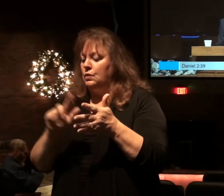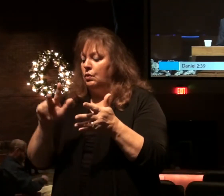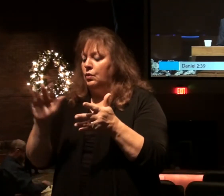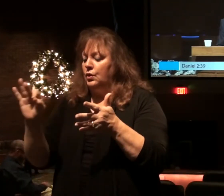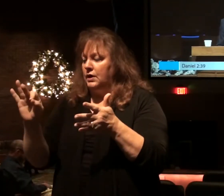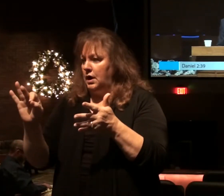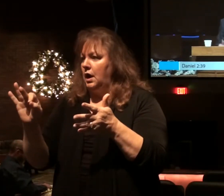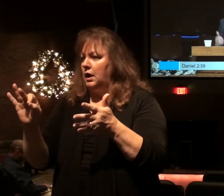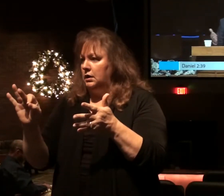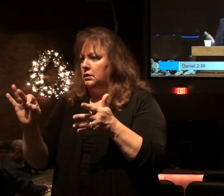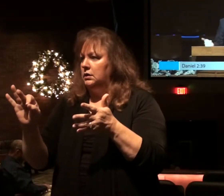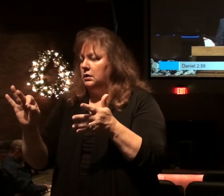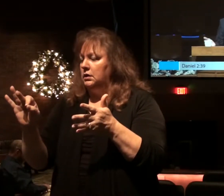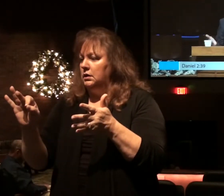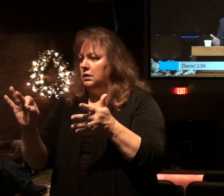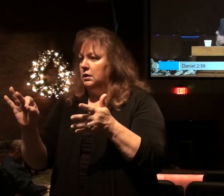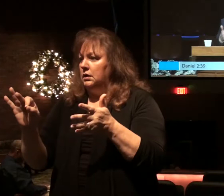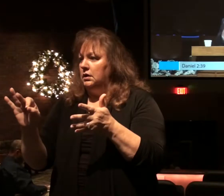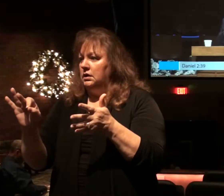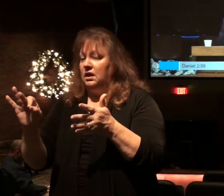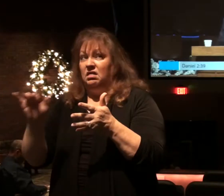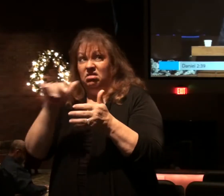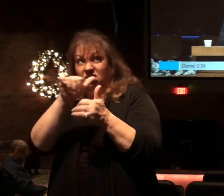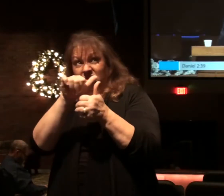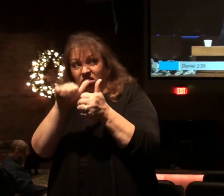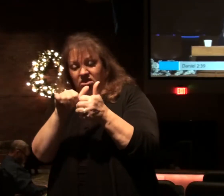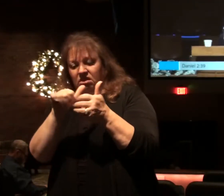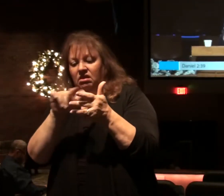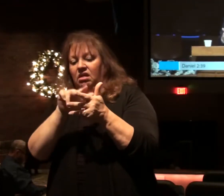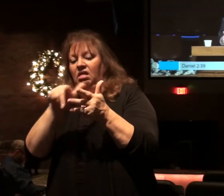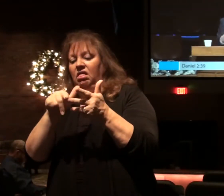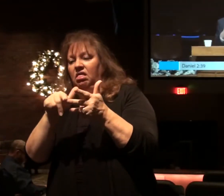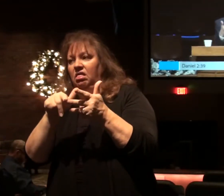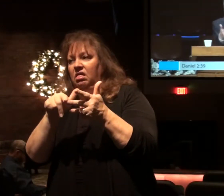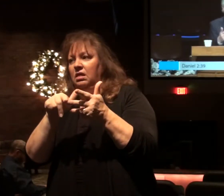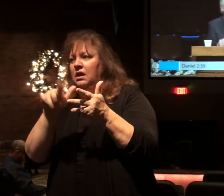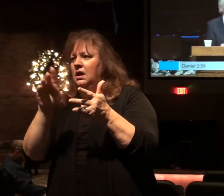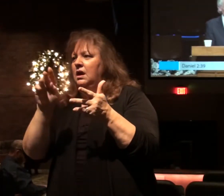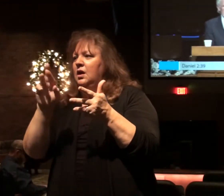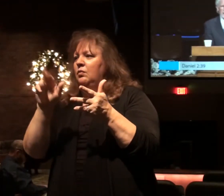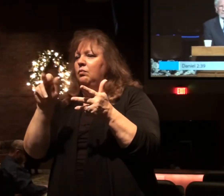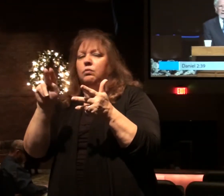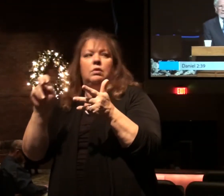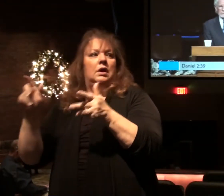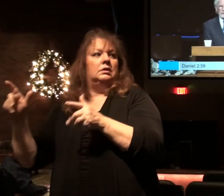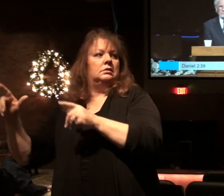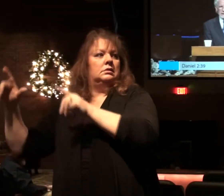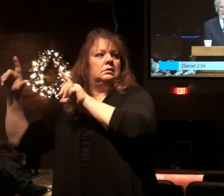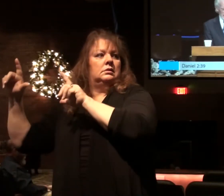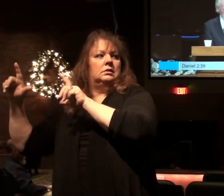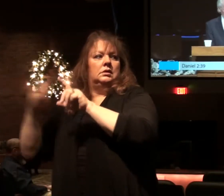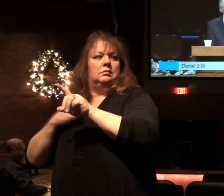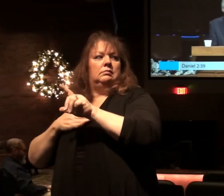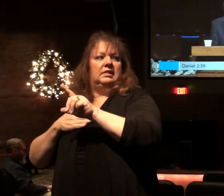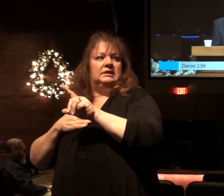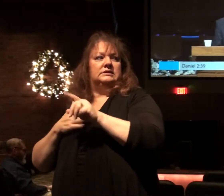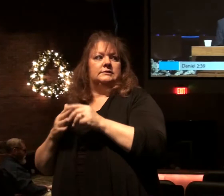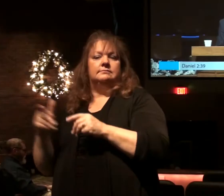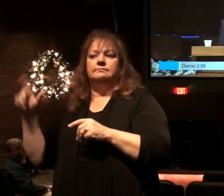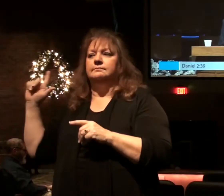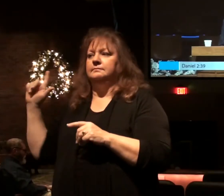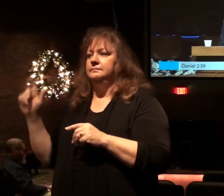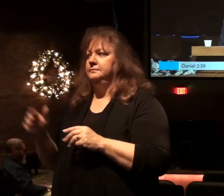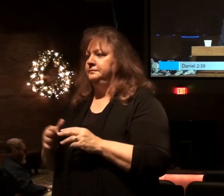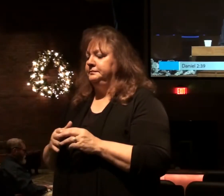39 carries the 2. Inferior to you, then a third kingdom of bronze. Why don't you put up the empire seen by Daniel, if you would, put